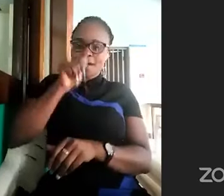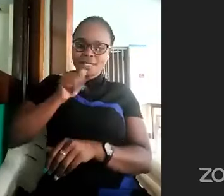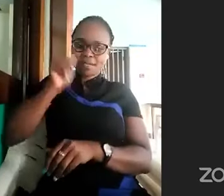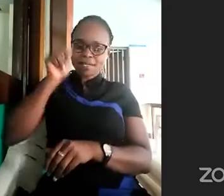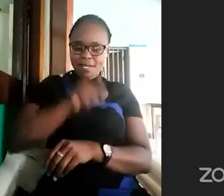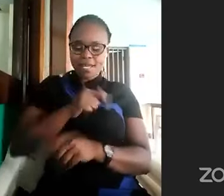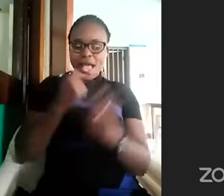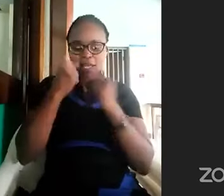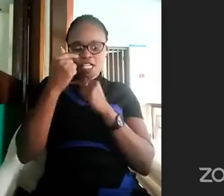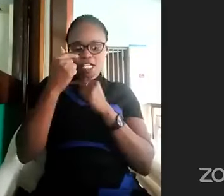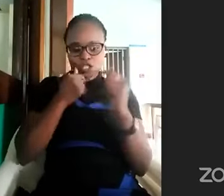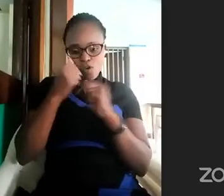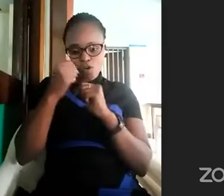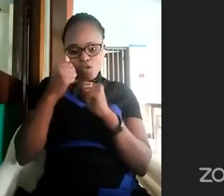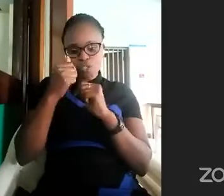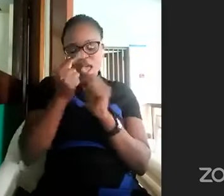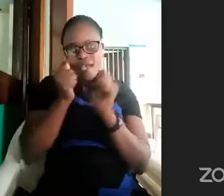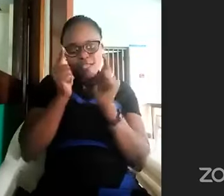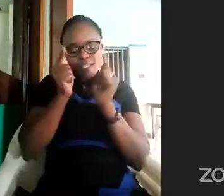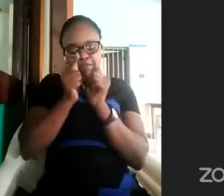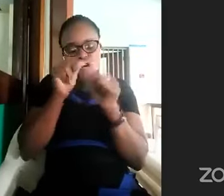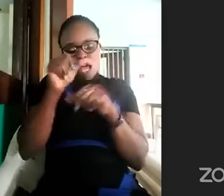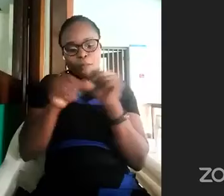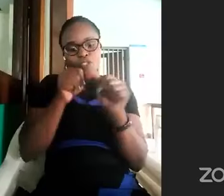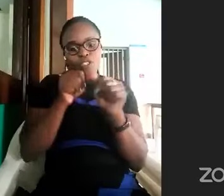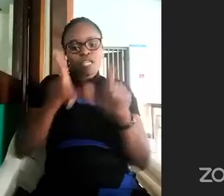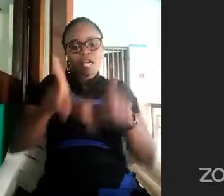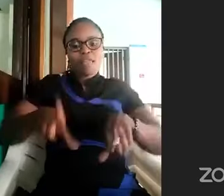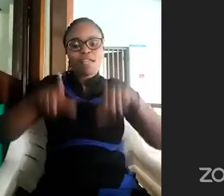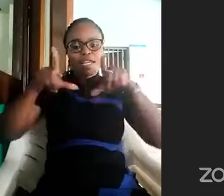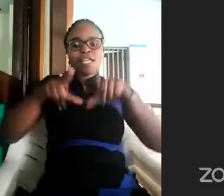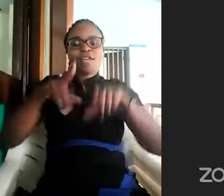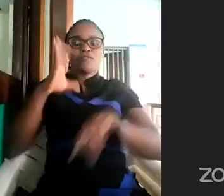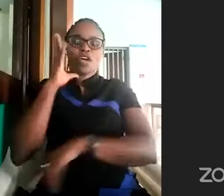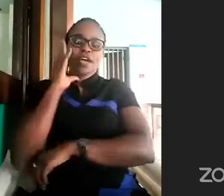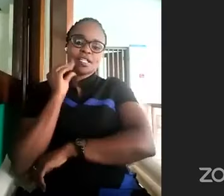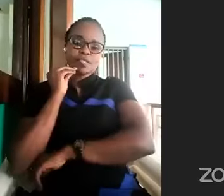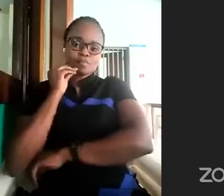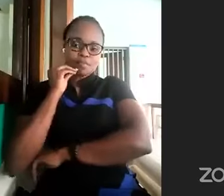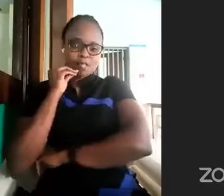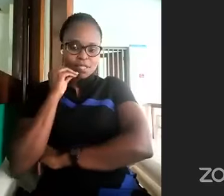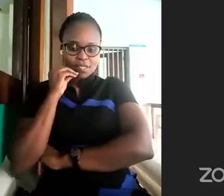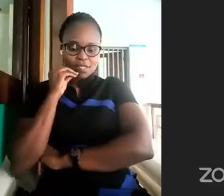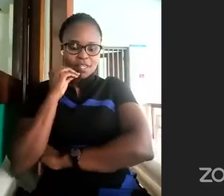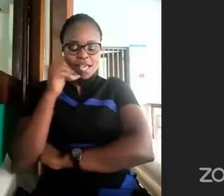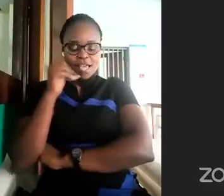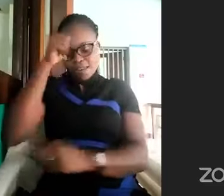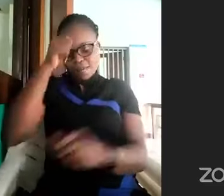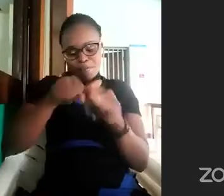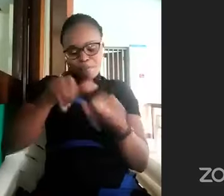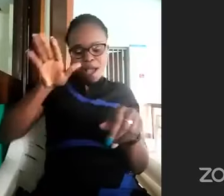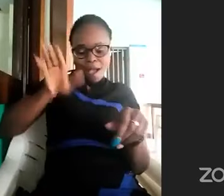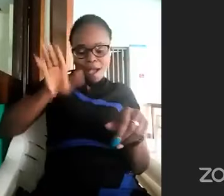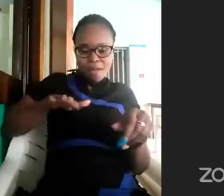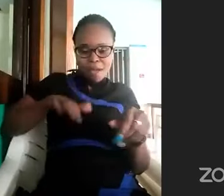you talk about Mama, we recognize that that is a mother in in English, but also mama is